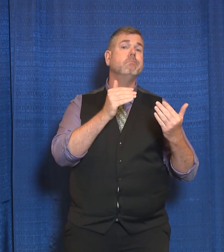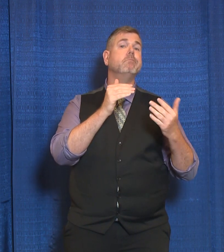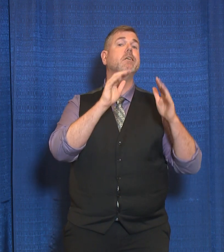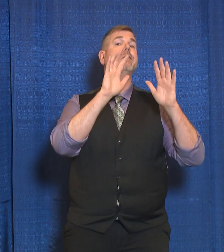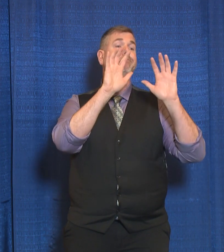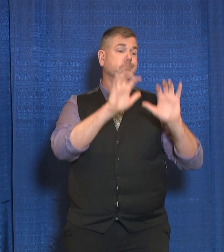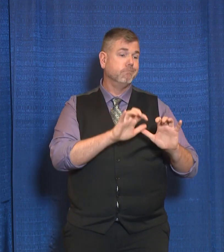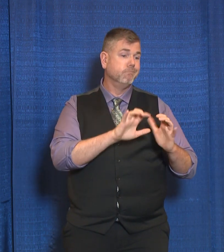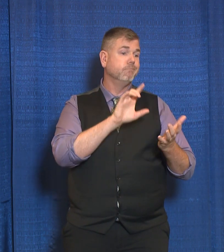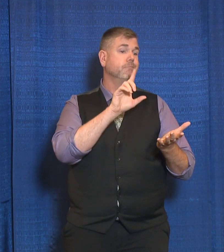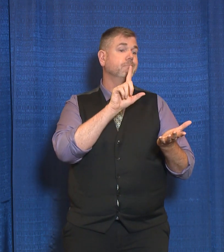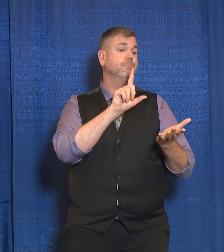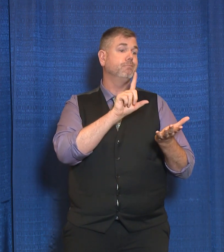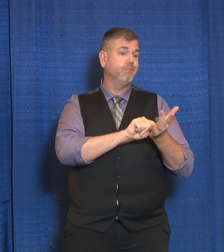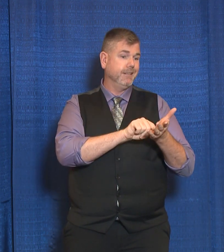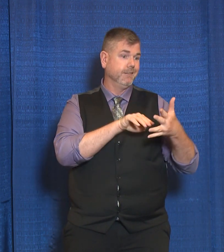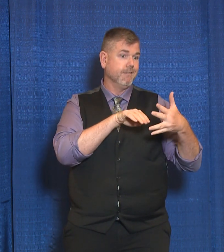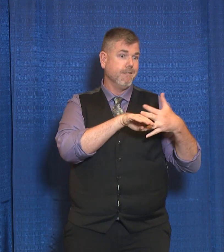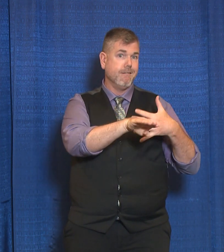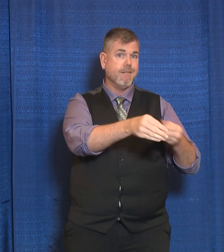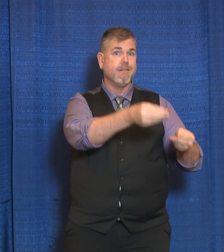signature.